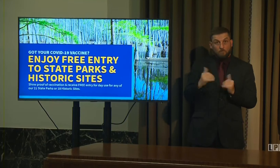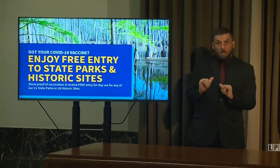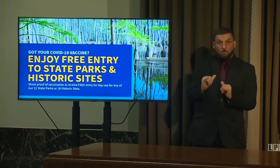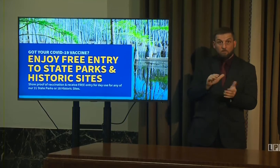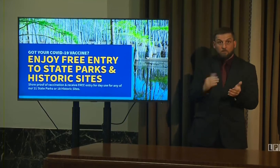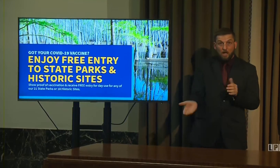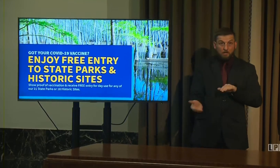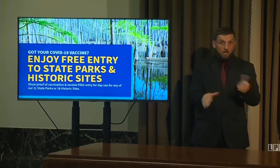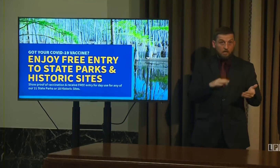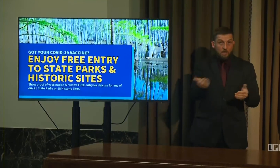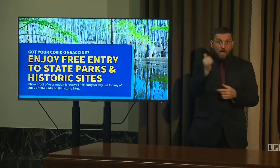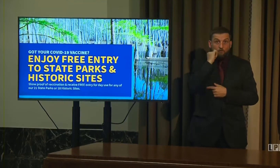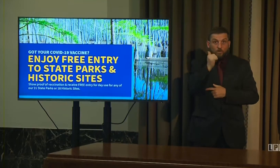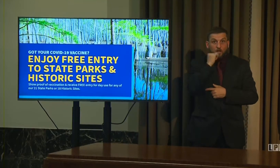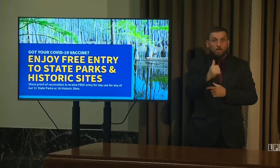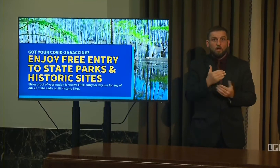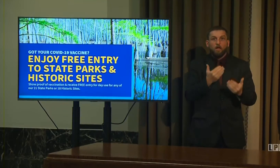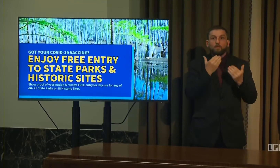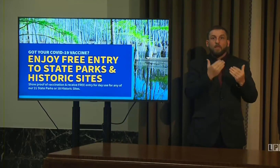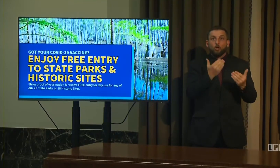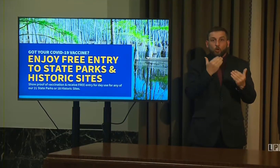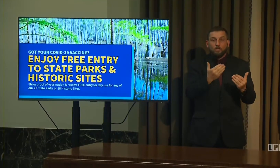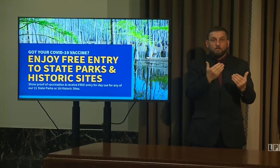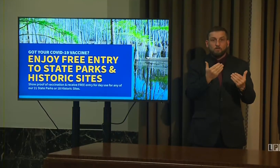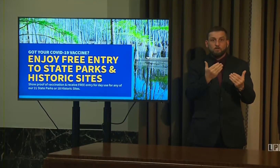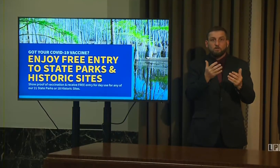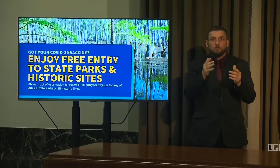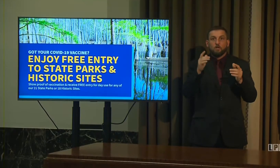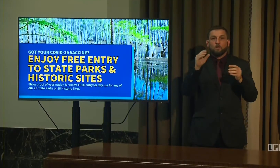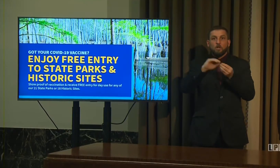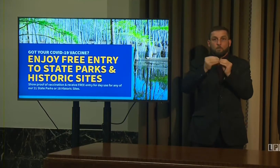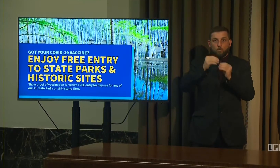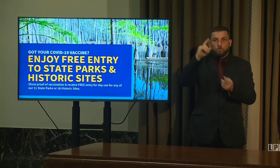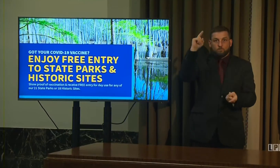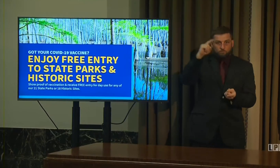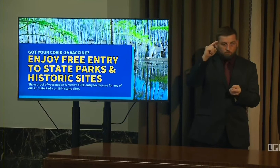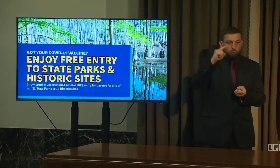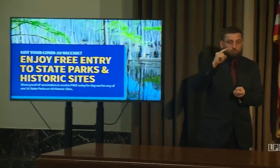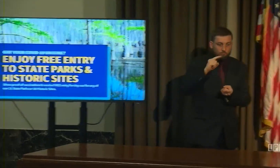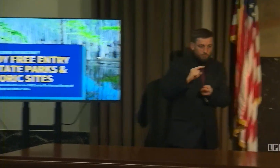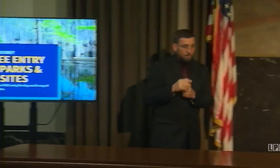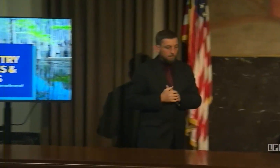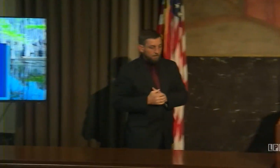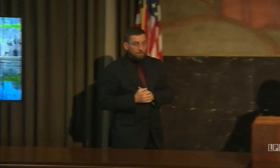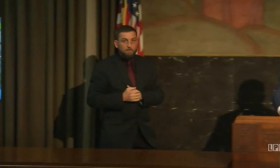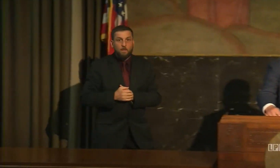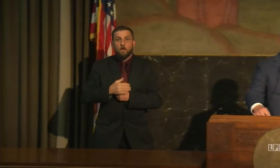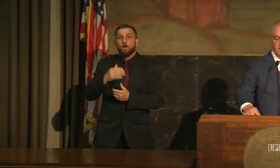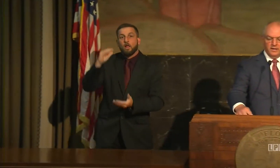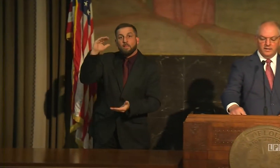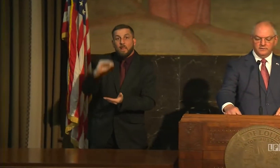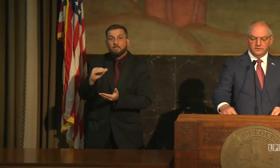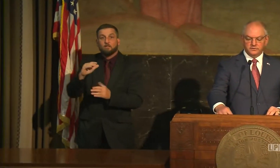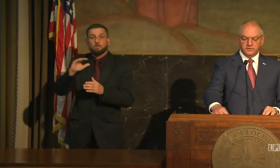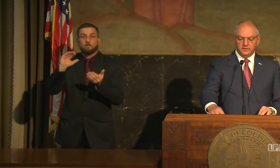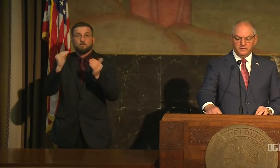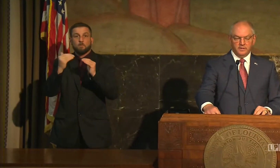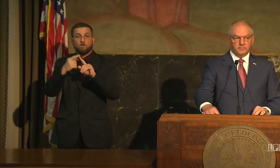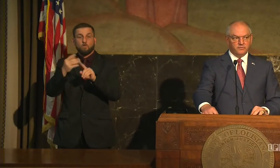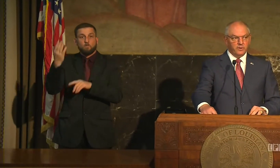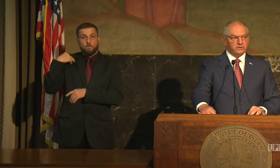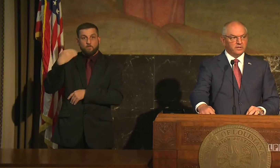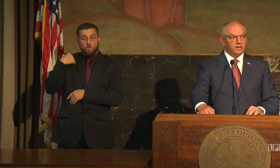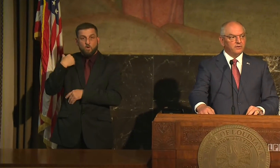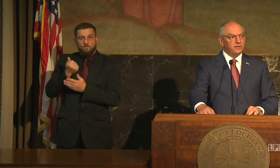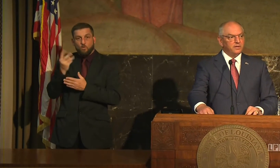day. Thank goodness it's in smaller numbers than we were reporting just a